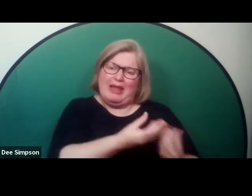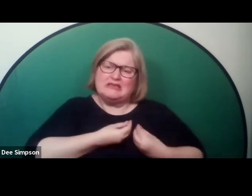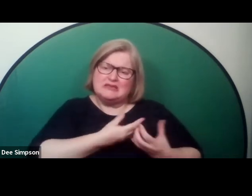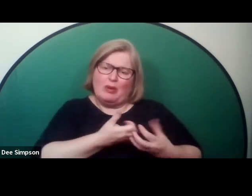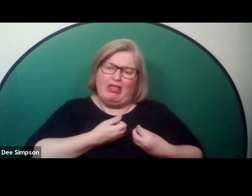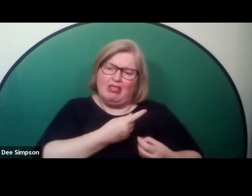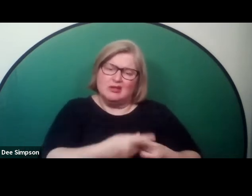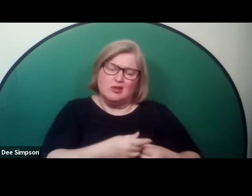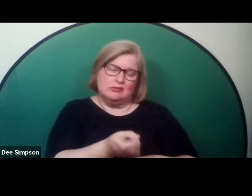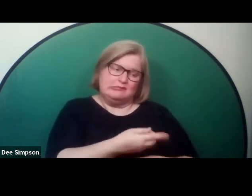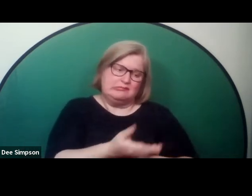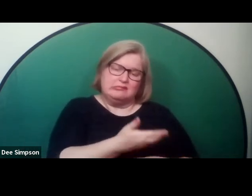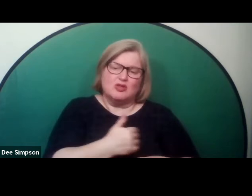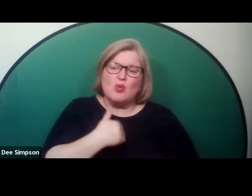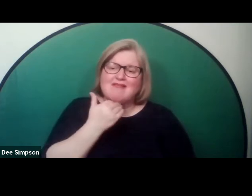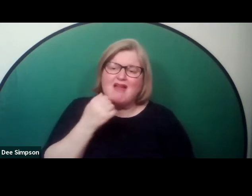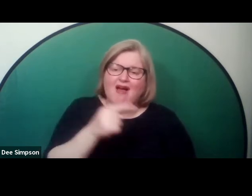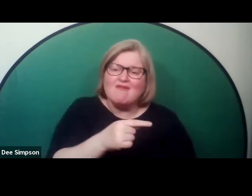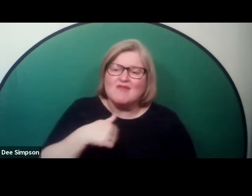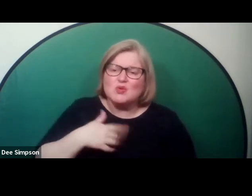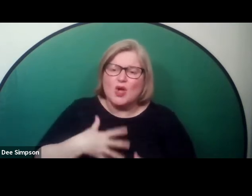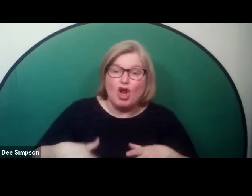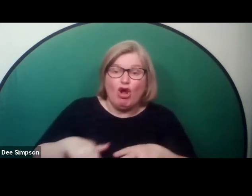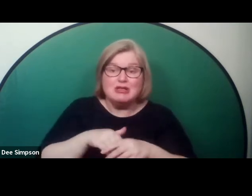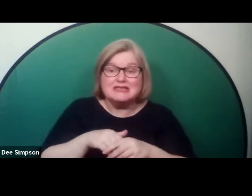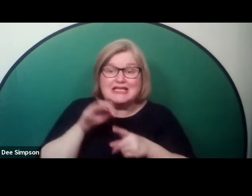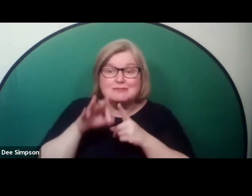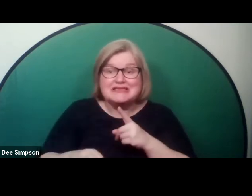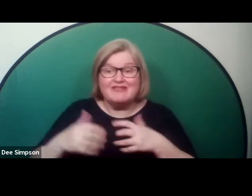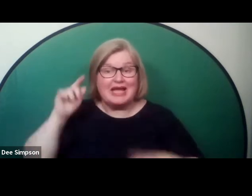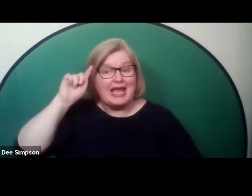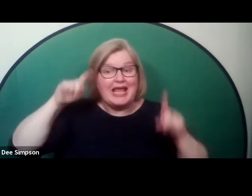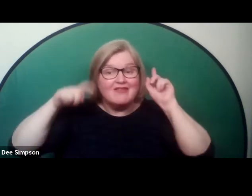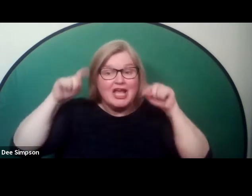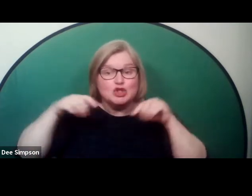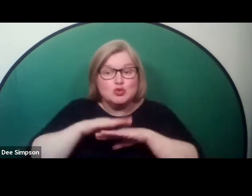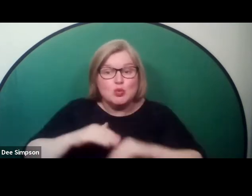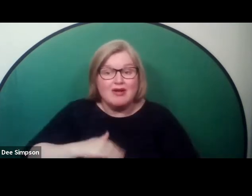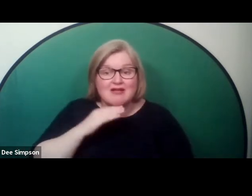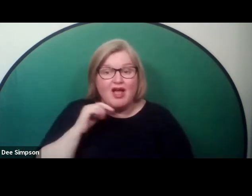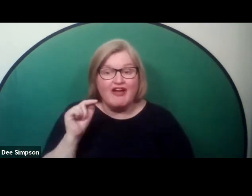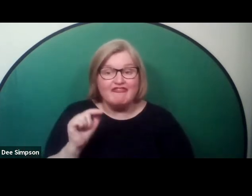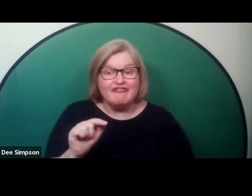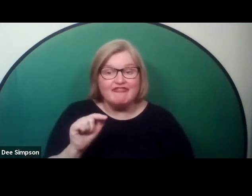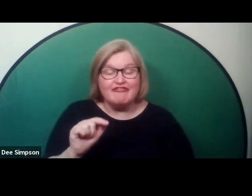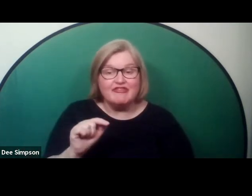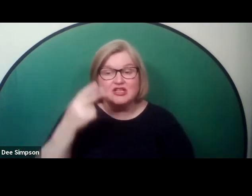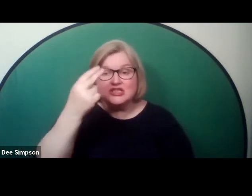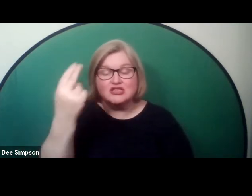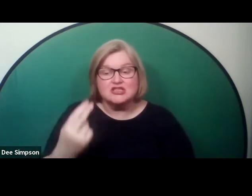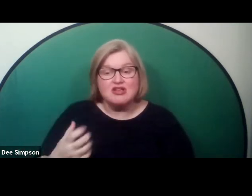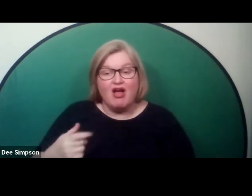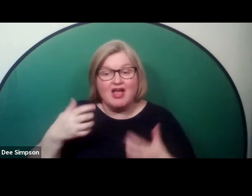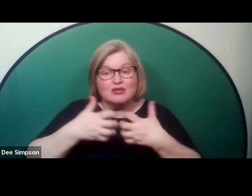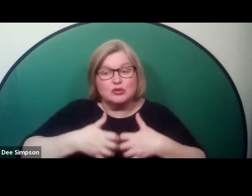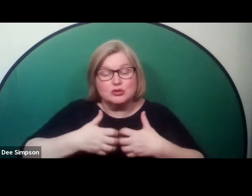There's a lack of context-specific innovation. lots of designs of